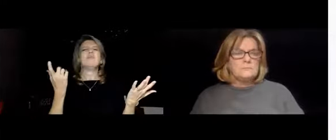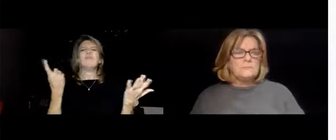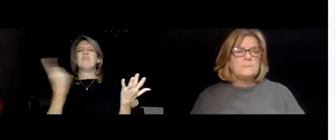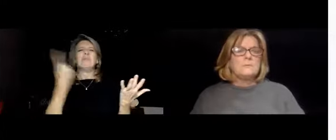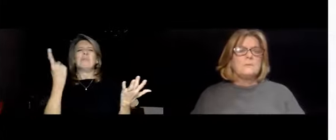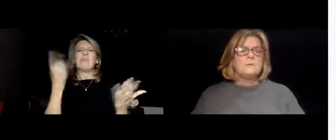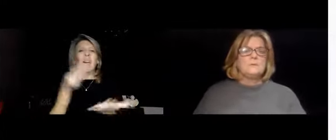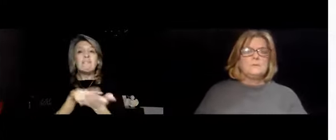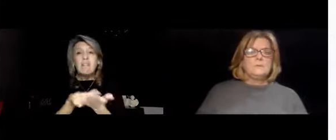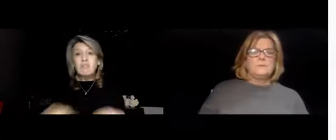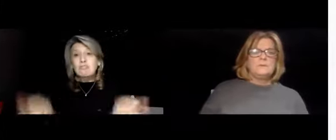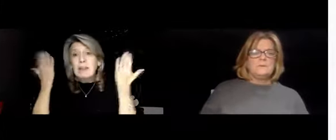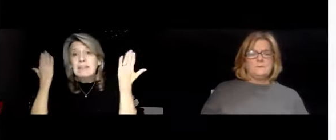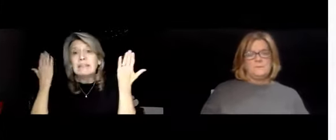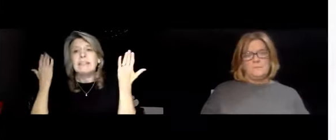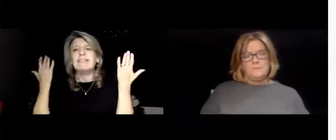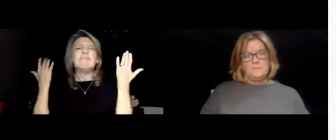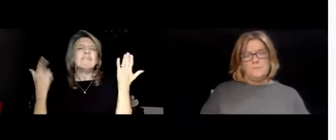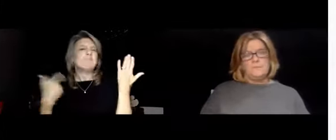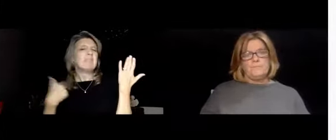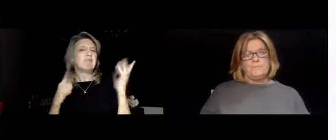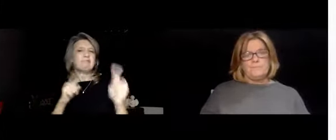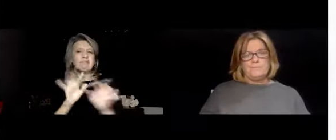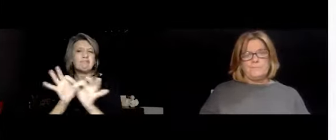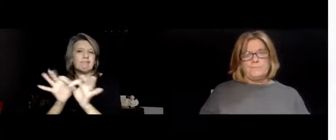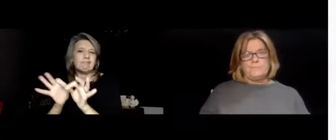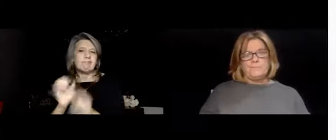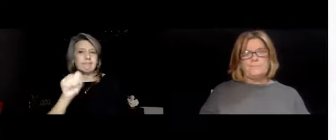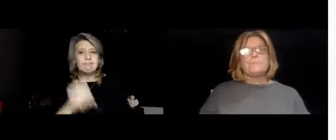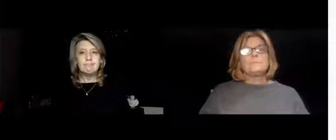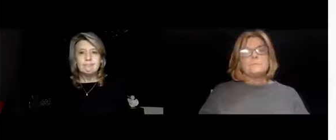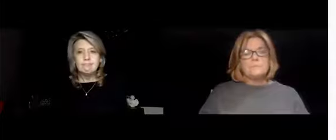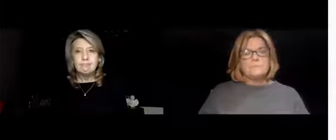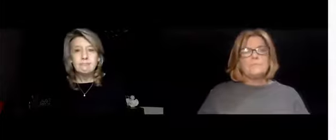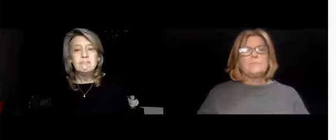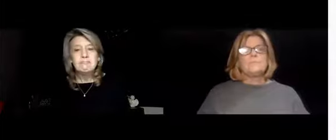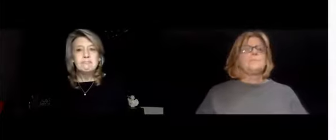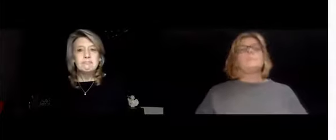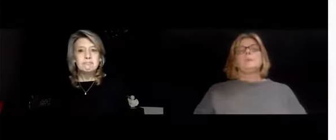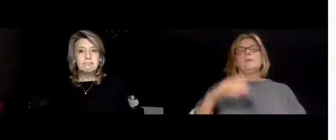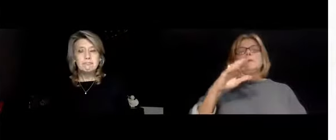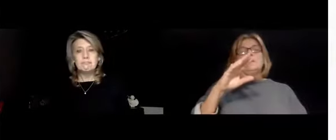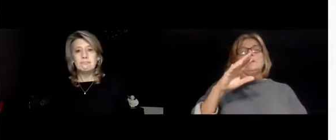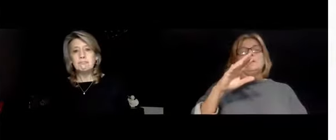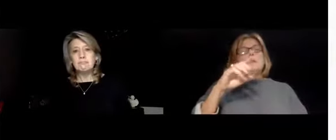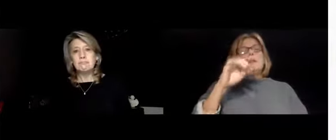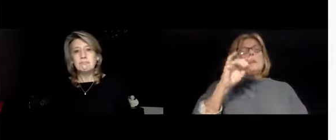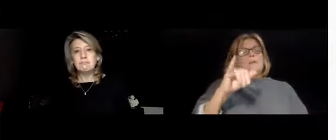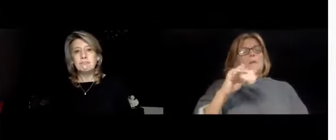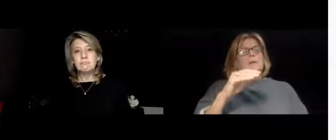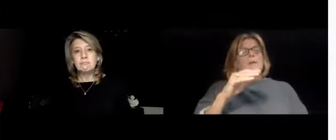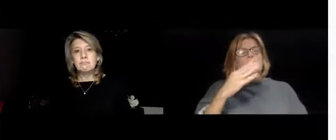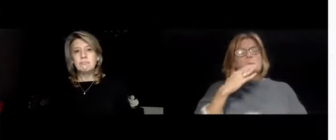fireworks, any type of event like that, maybe a fundraising event, I will interpret in those particular settings as